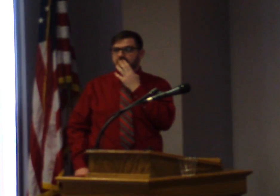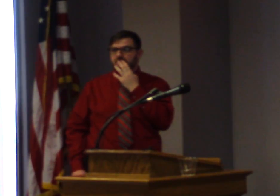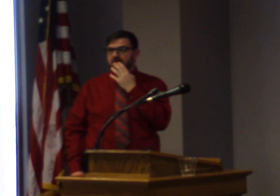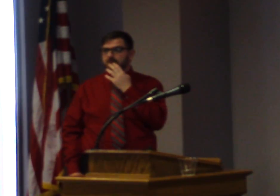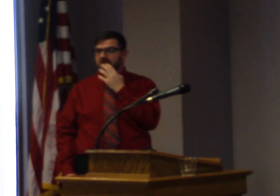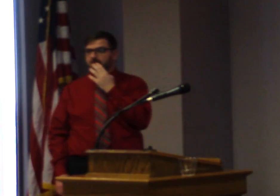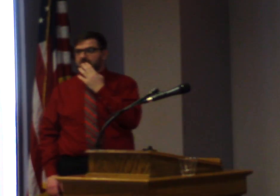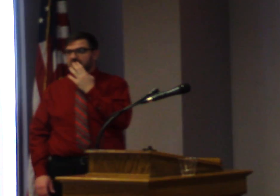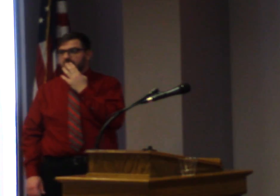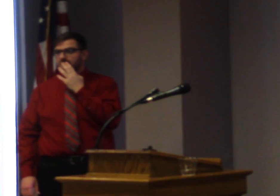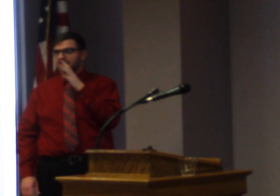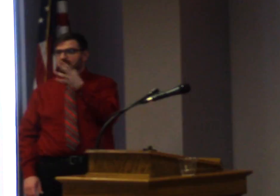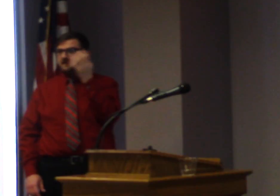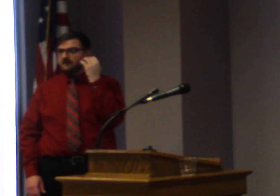Yeah, if you want to, and then maybe we could have somebody like...